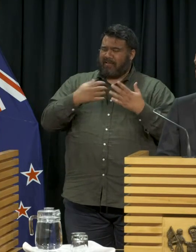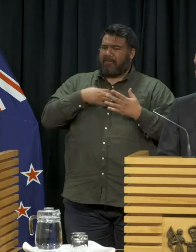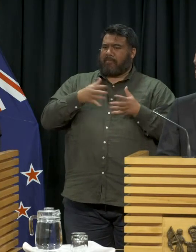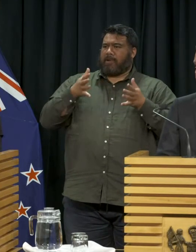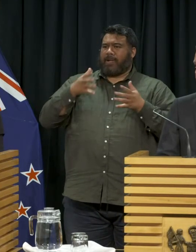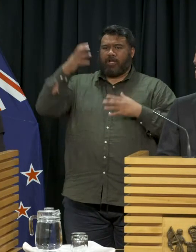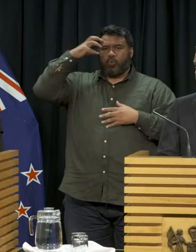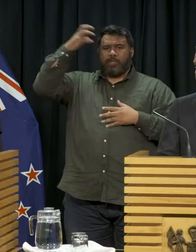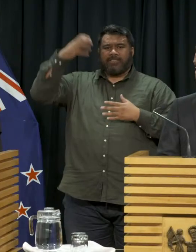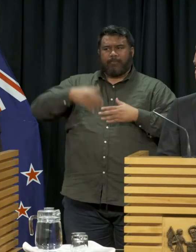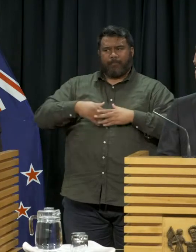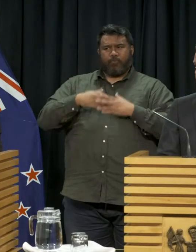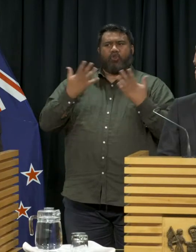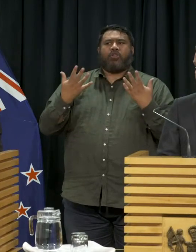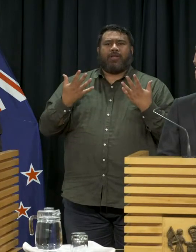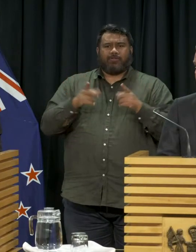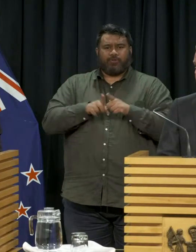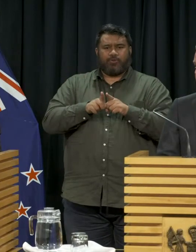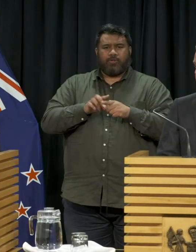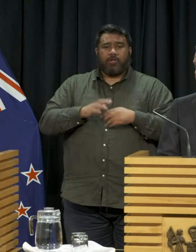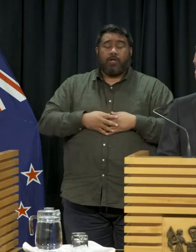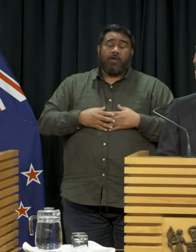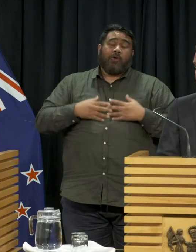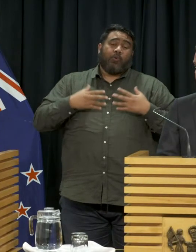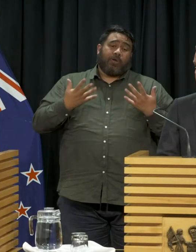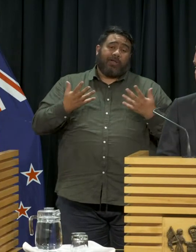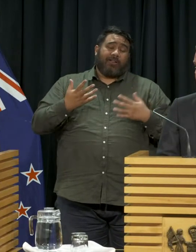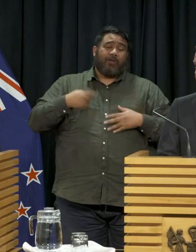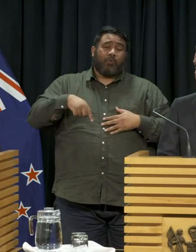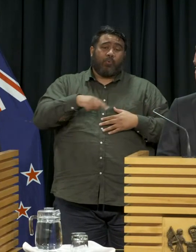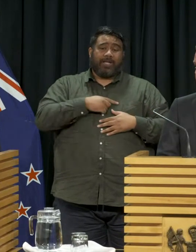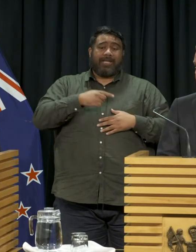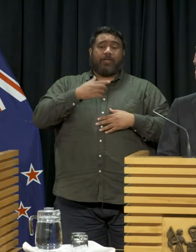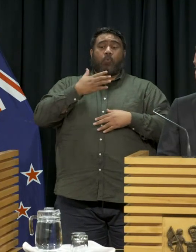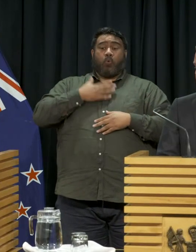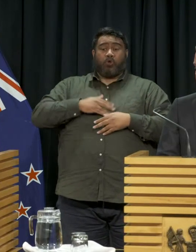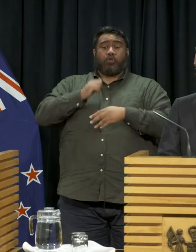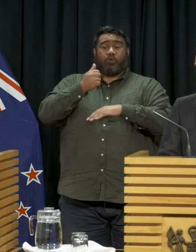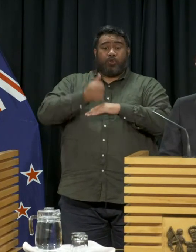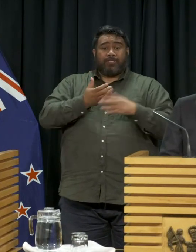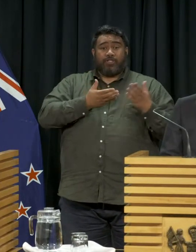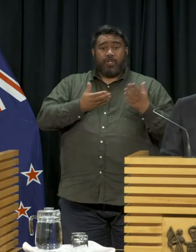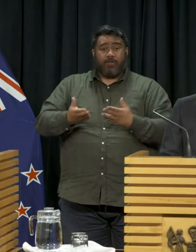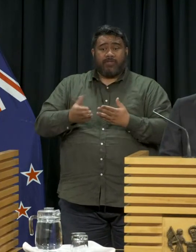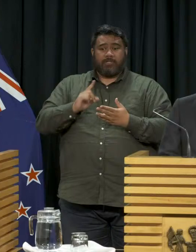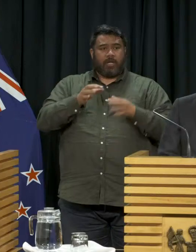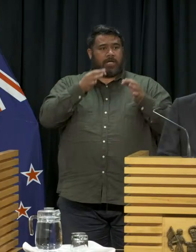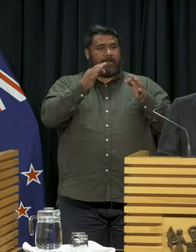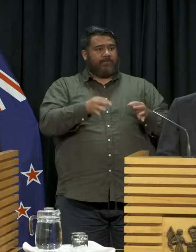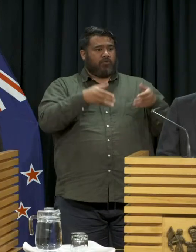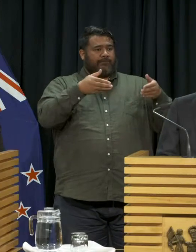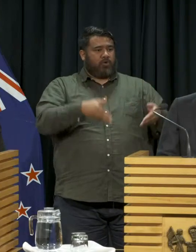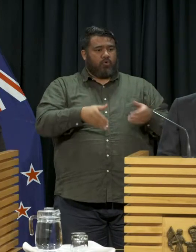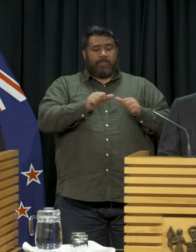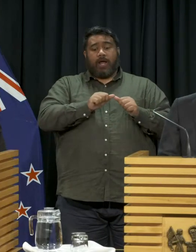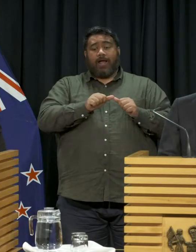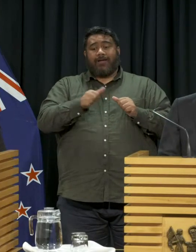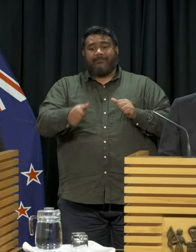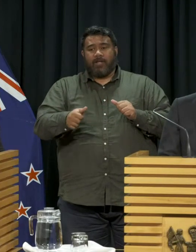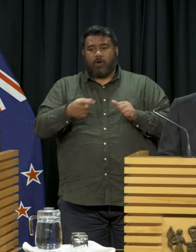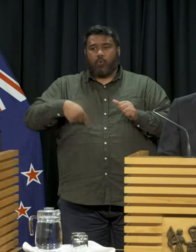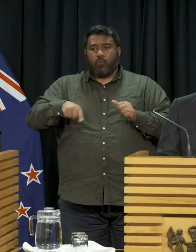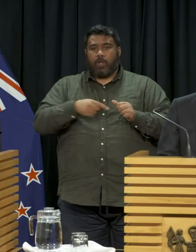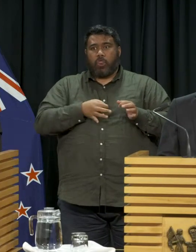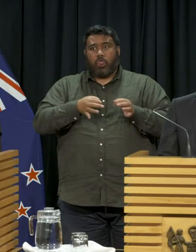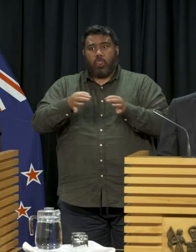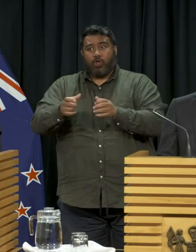look, ultimately, you know, what we also had to take into account was not wanting to wait too long after the official funeral. And so we